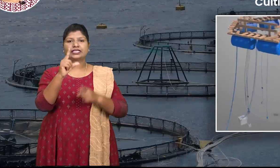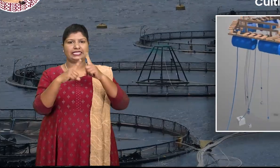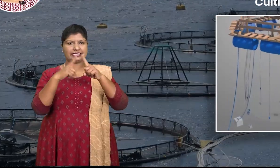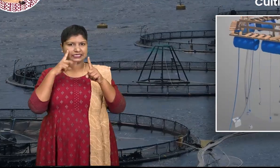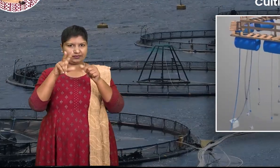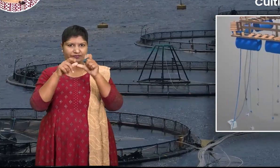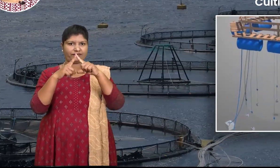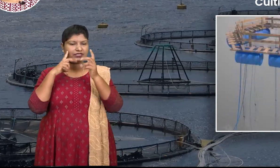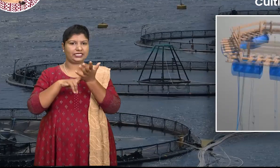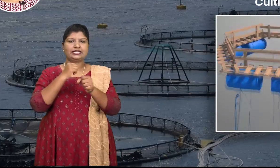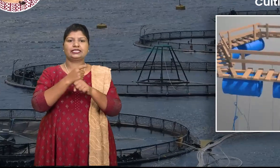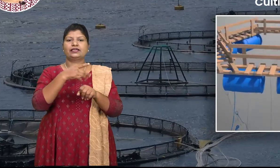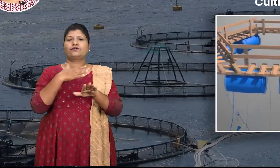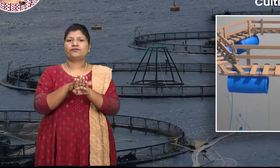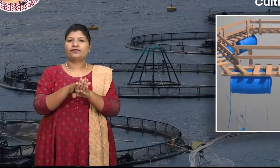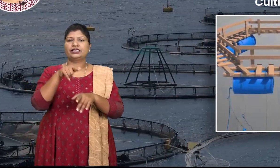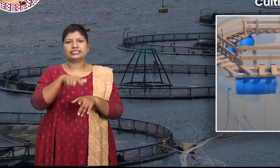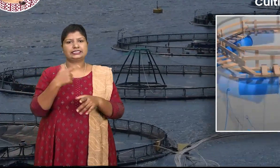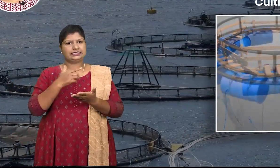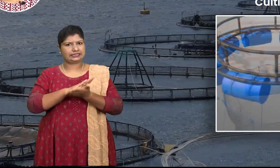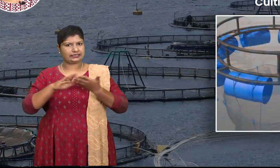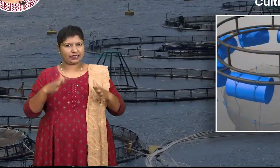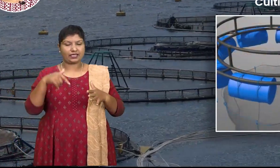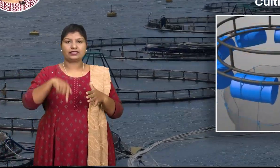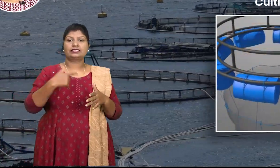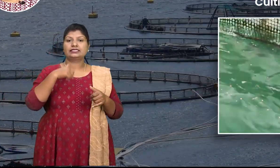cultivating fish is done in lakes,